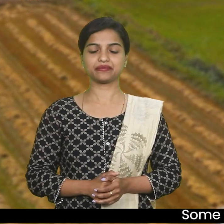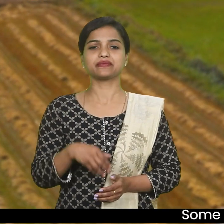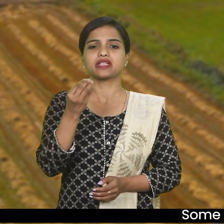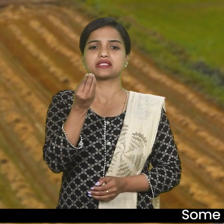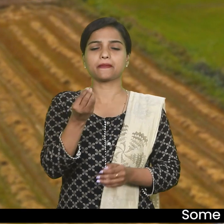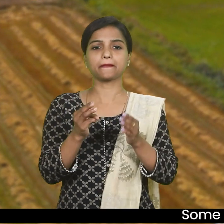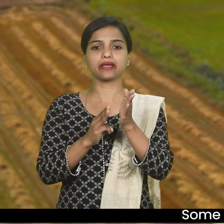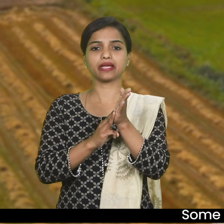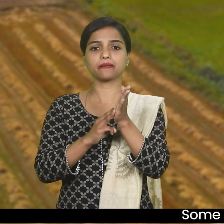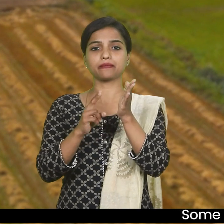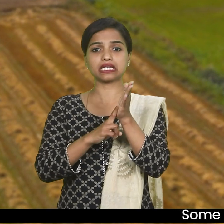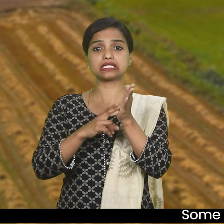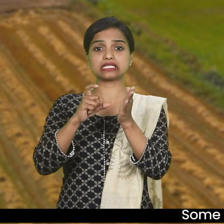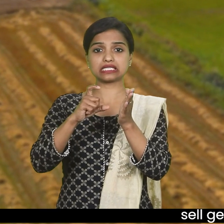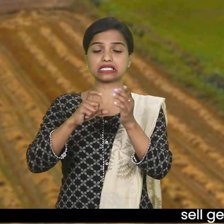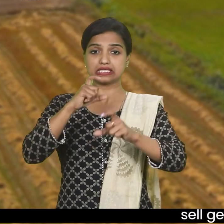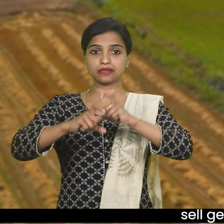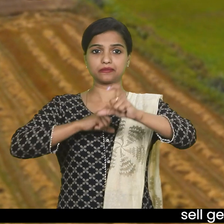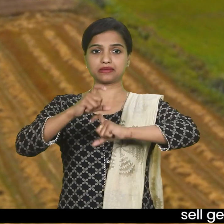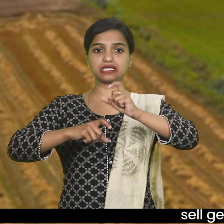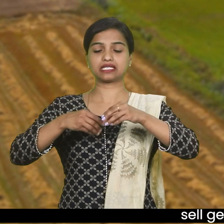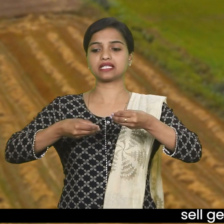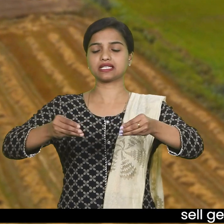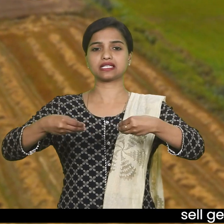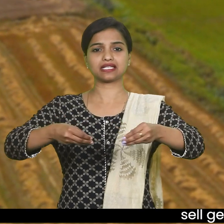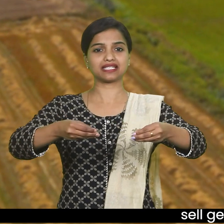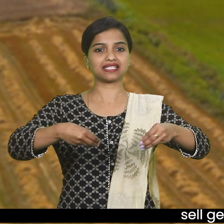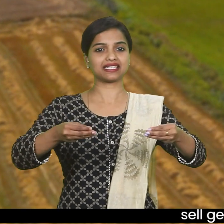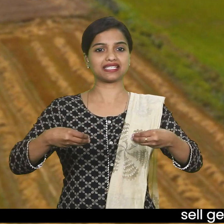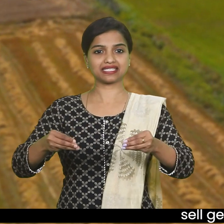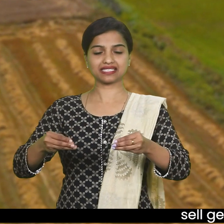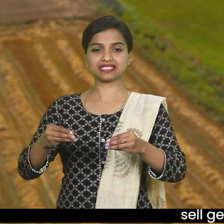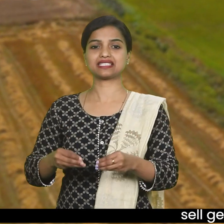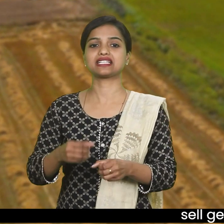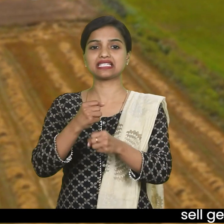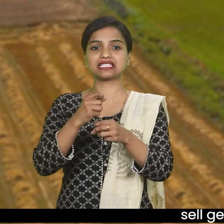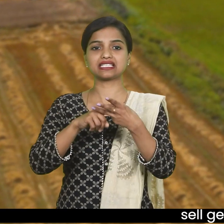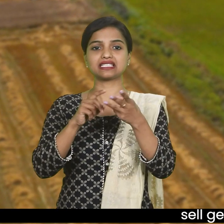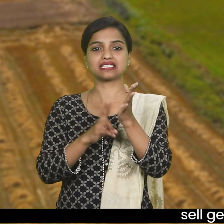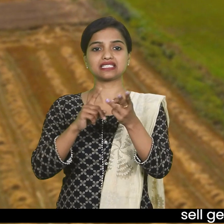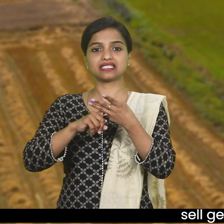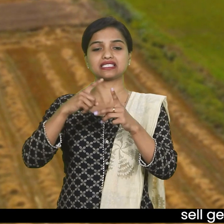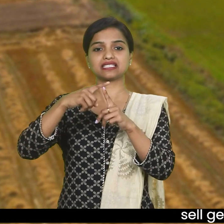Some multinational companies sell genetically modified seeds.